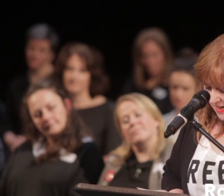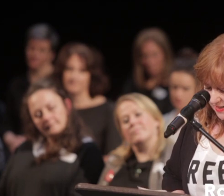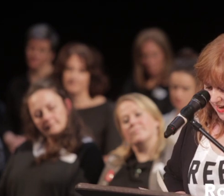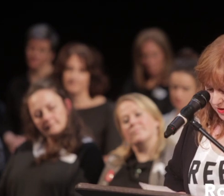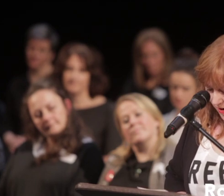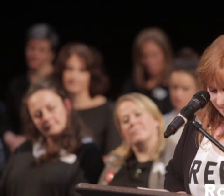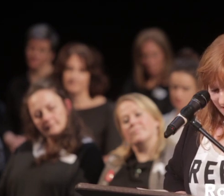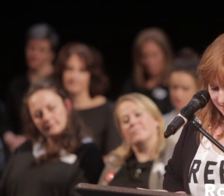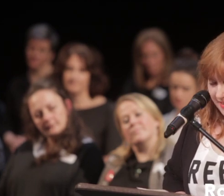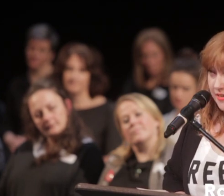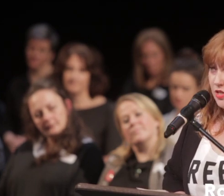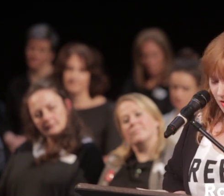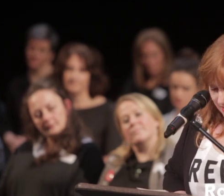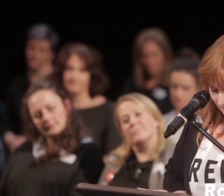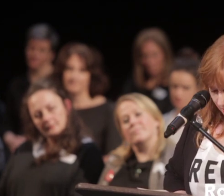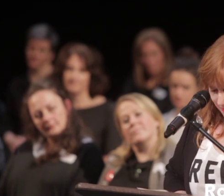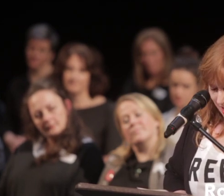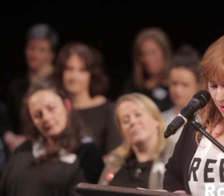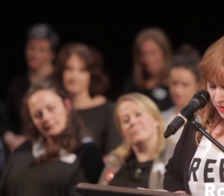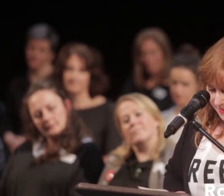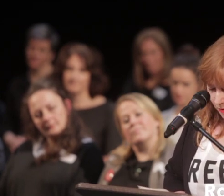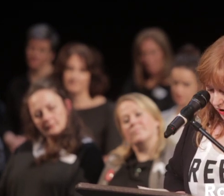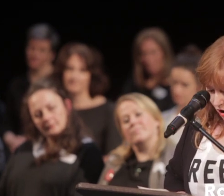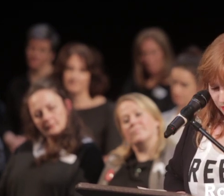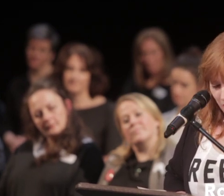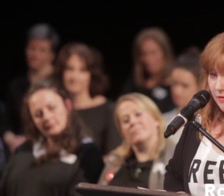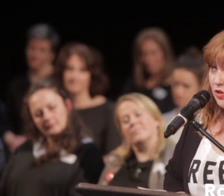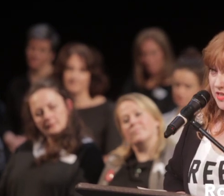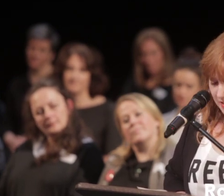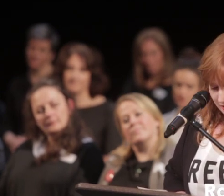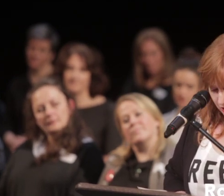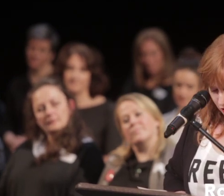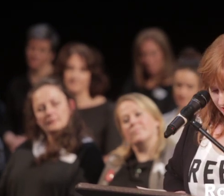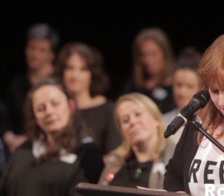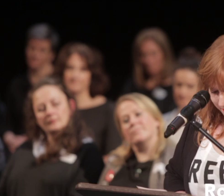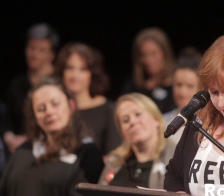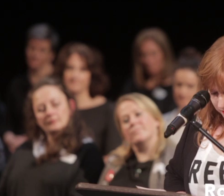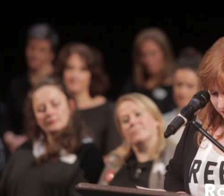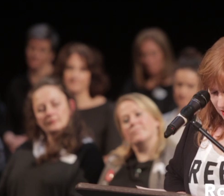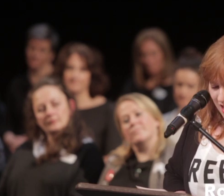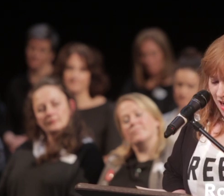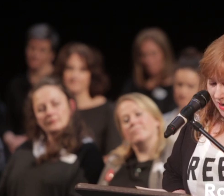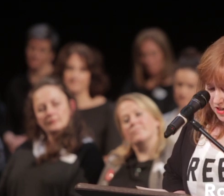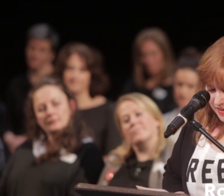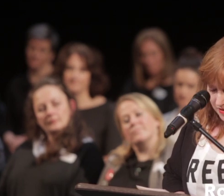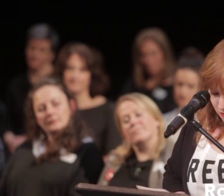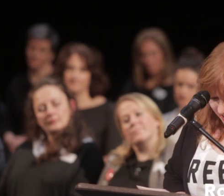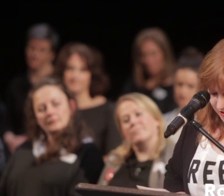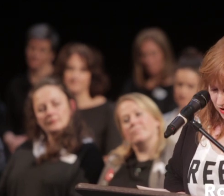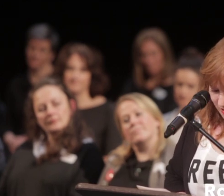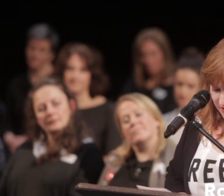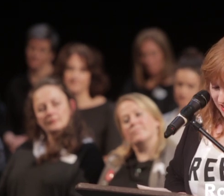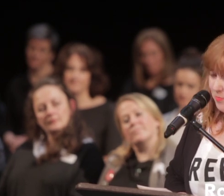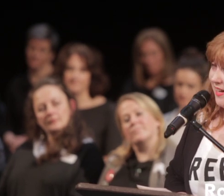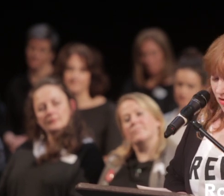playwrights have presented elsewhere in the last 10 years to great acclaim, and bringing that work home so Irish audiences can enjoy them. A lot of these